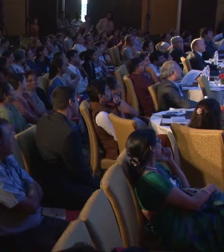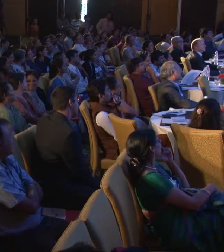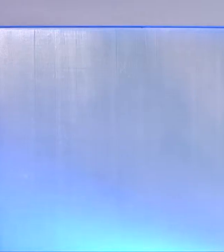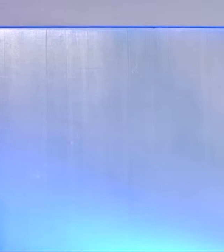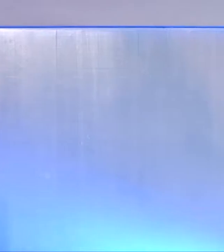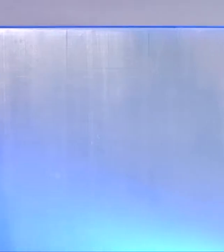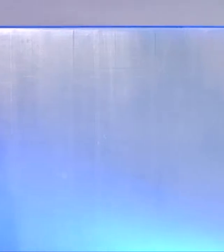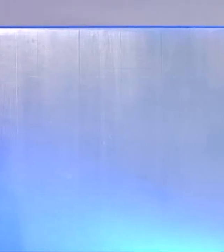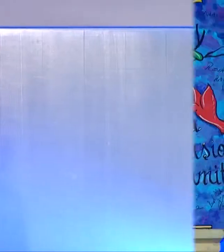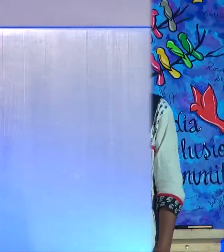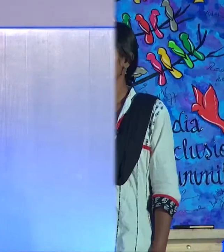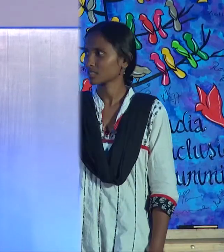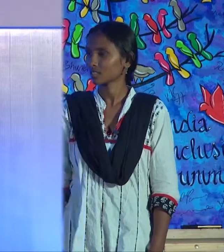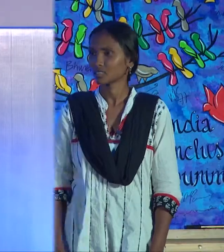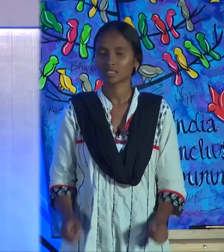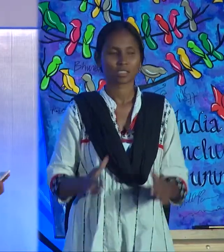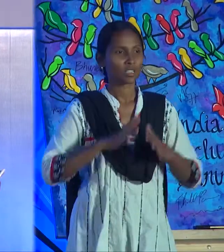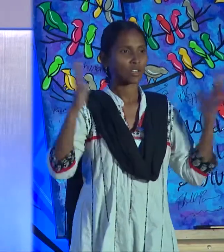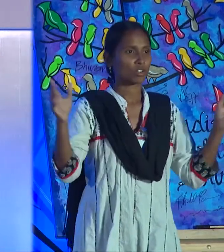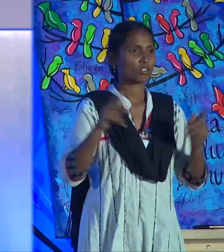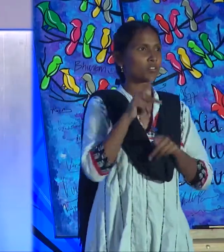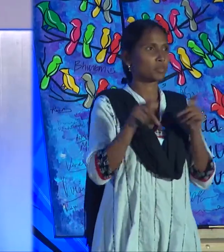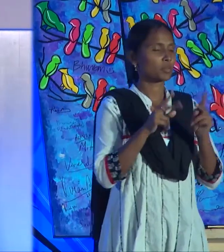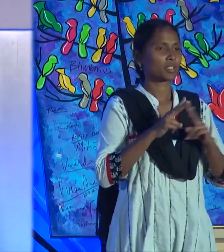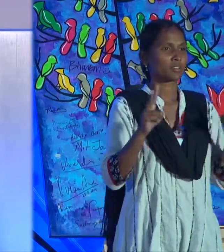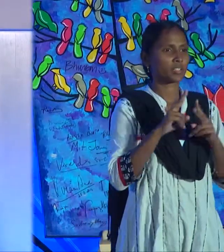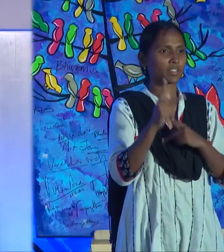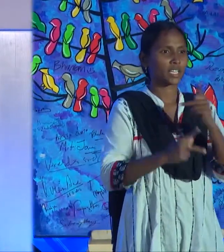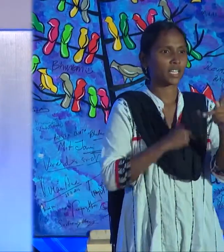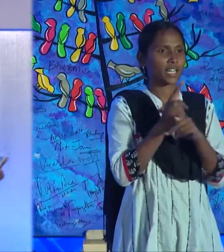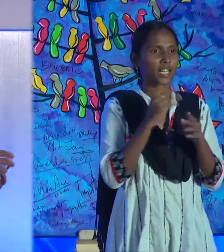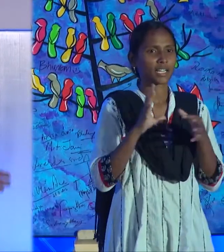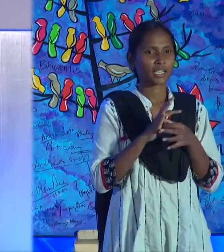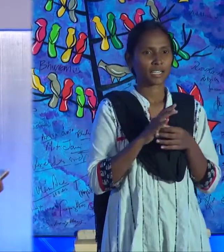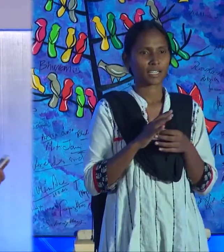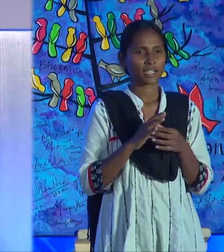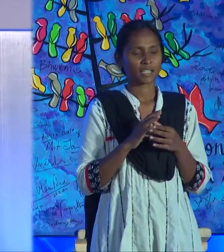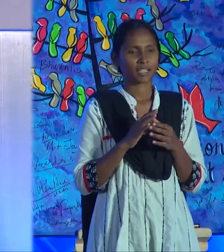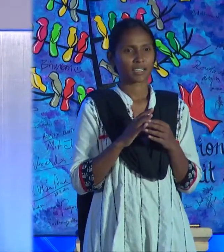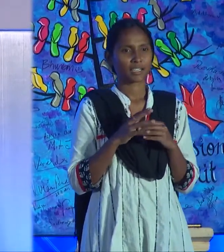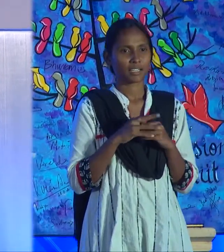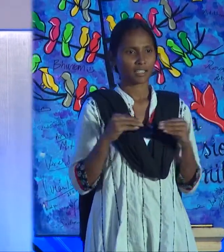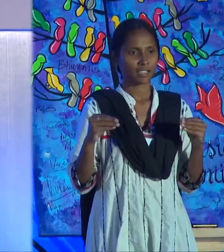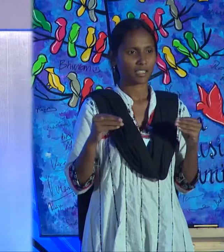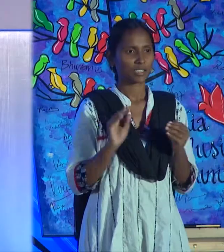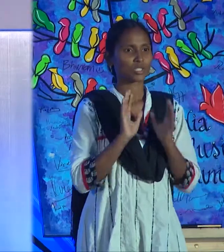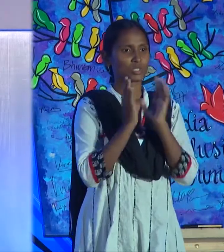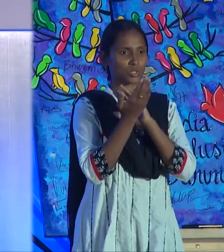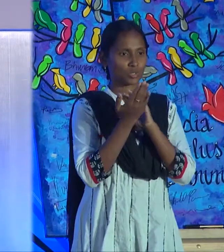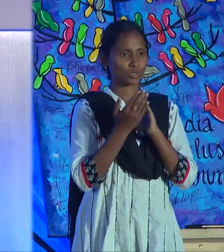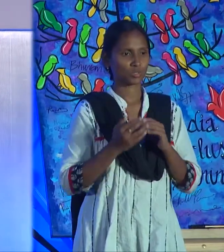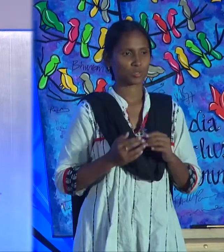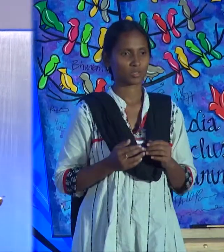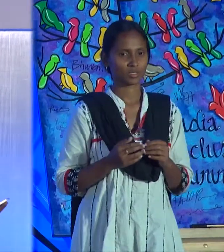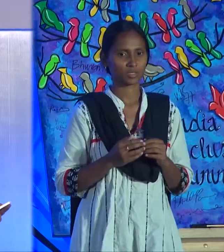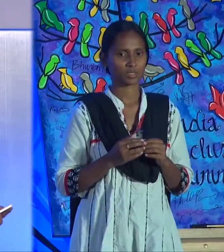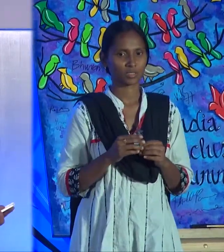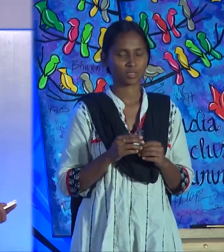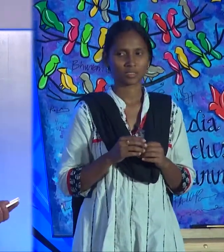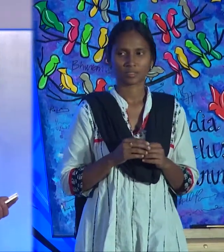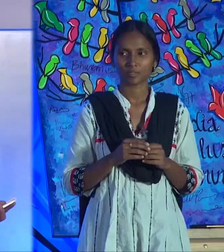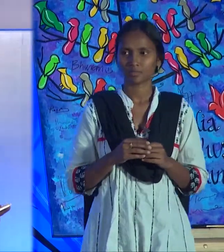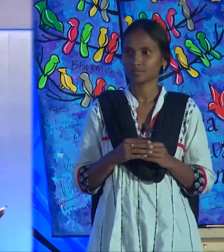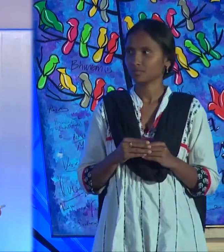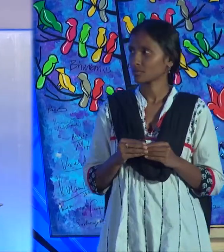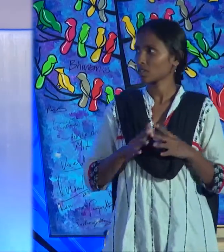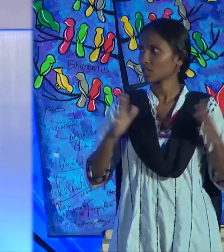A lot of people were very kind and generous when I started this out, and there were a lot of people who exploited us also, don't leave a chance type.